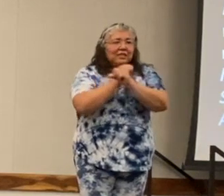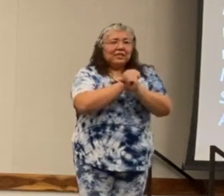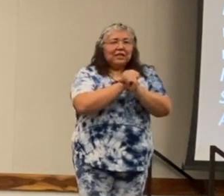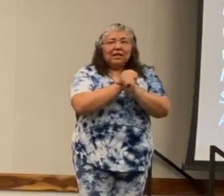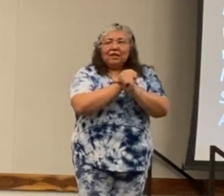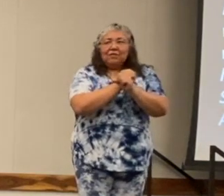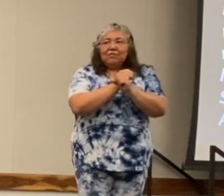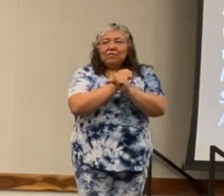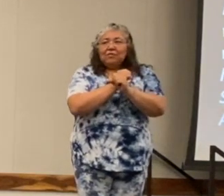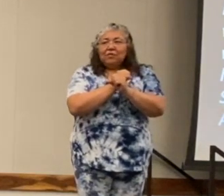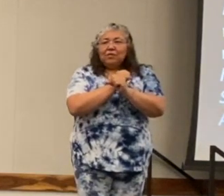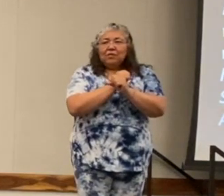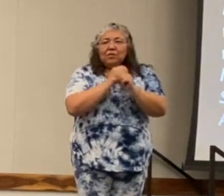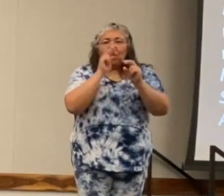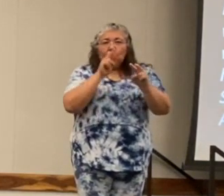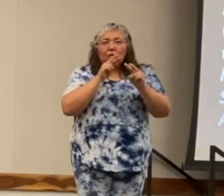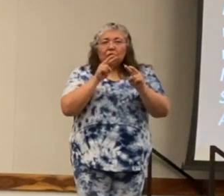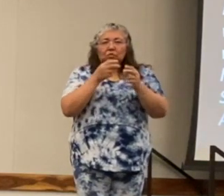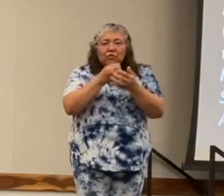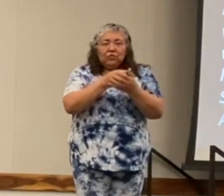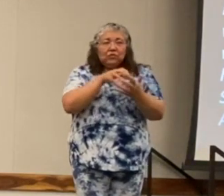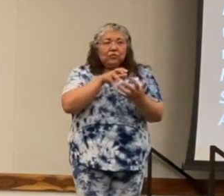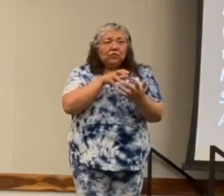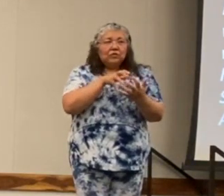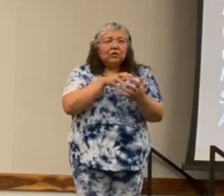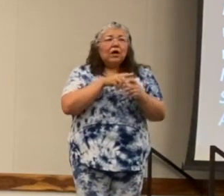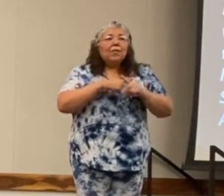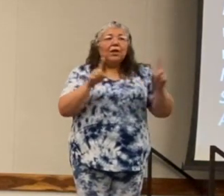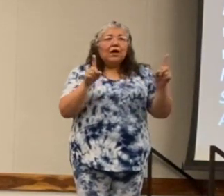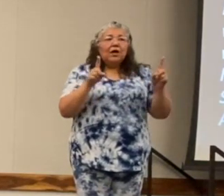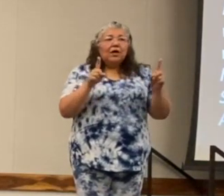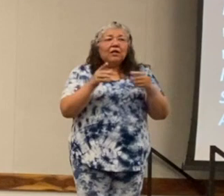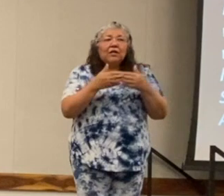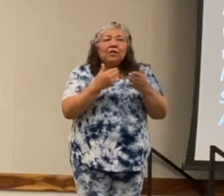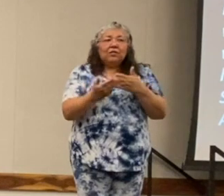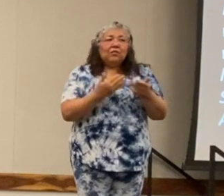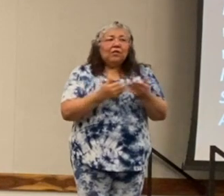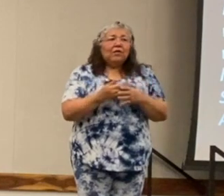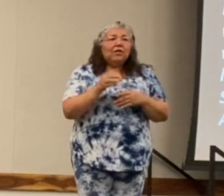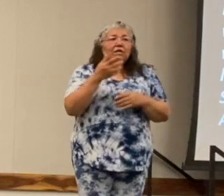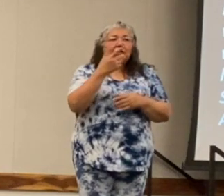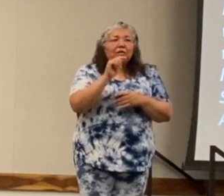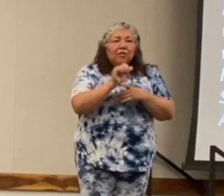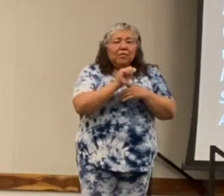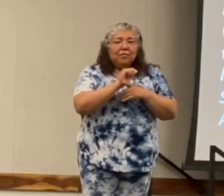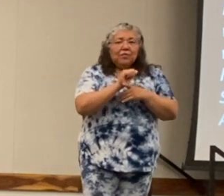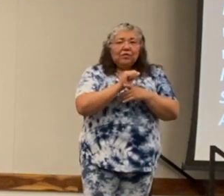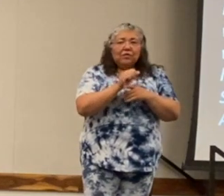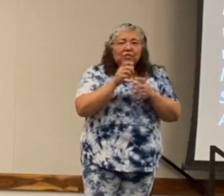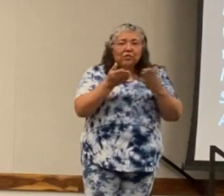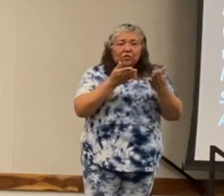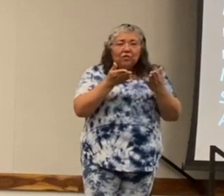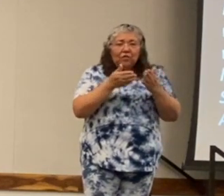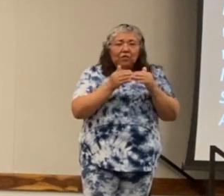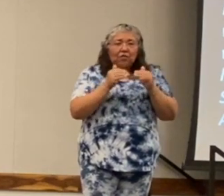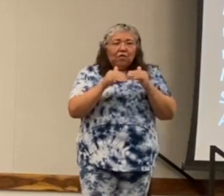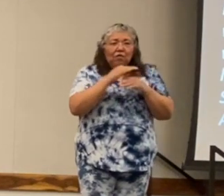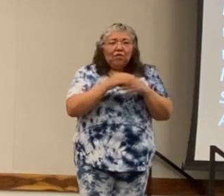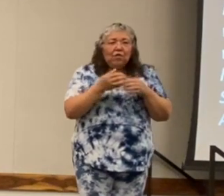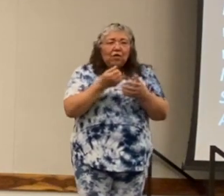watch over a treasury. But however, the practice of the eunuch serving a treasurer became so